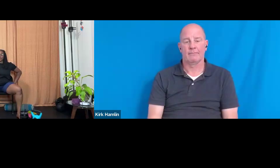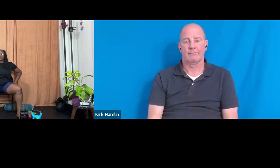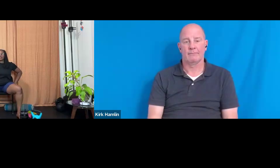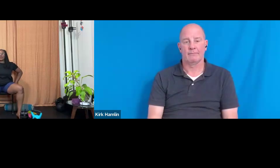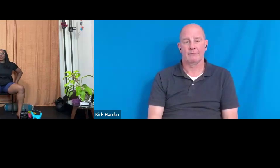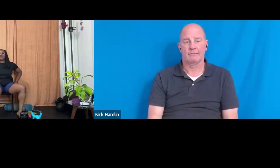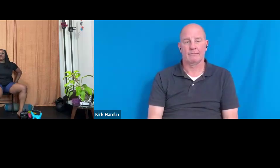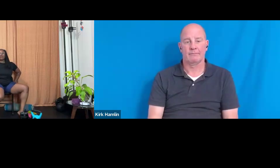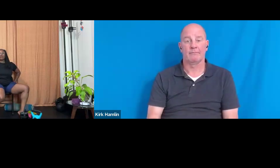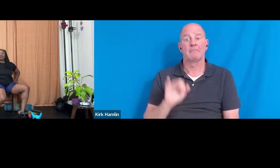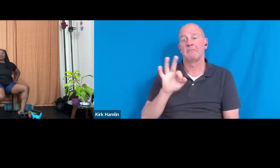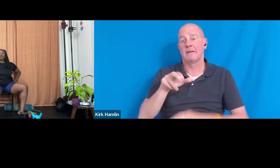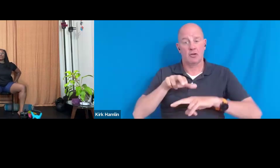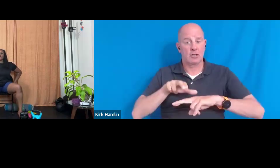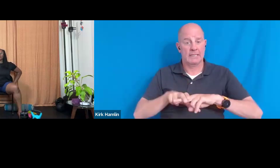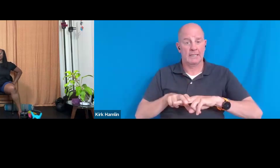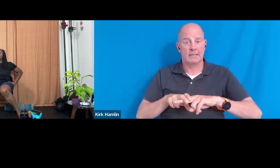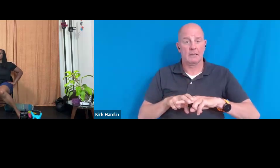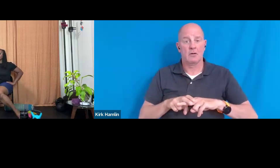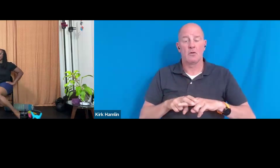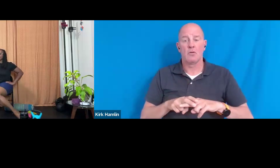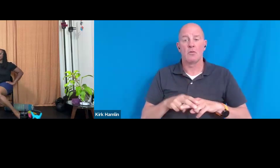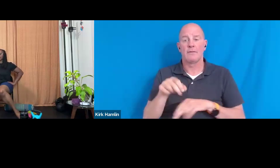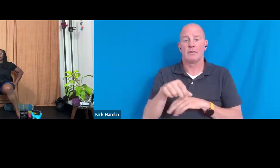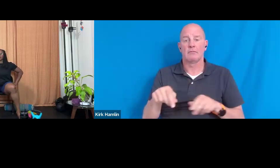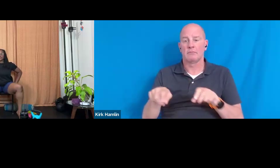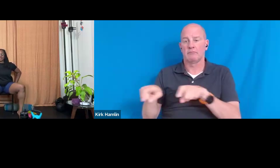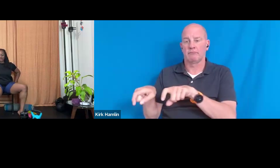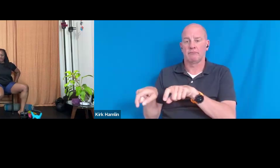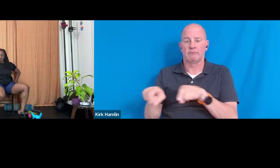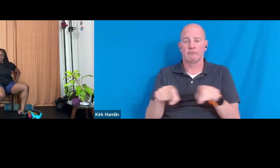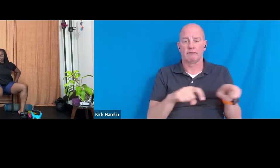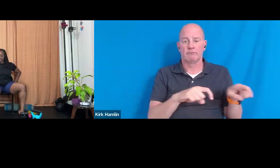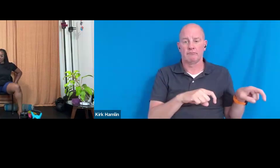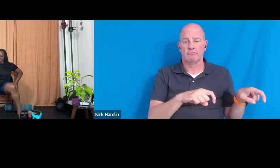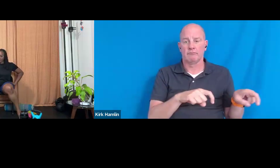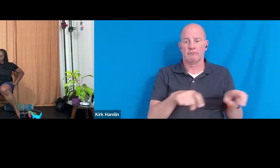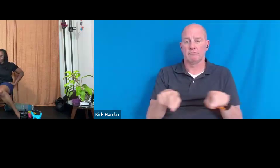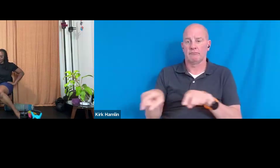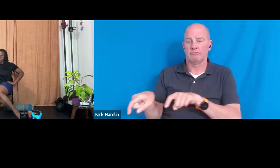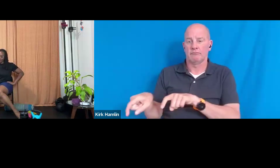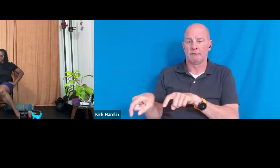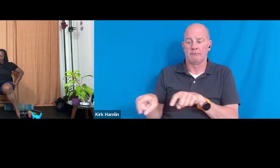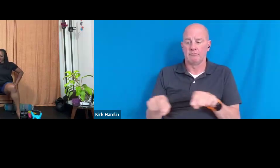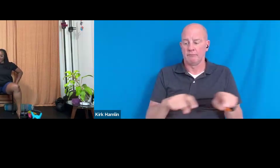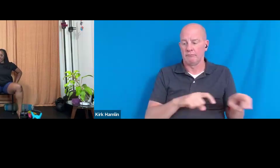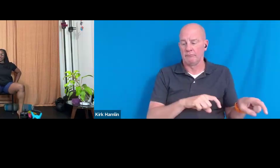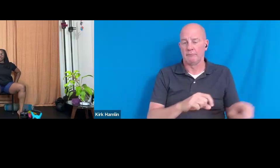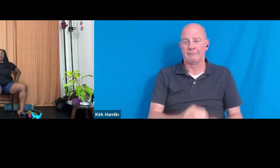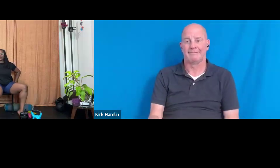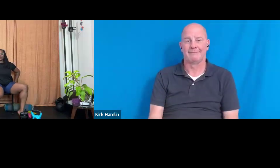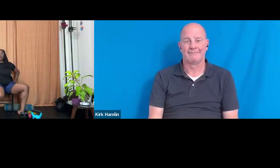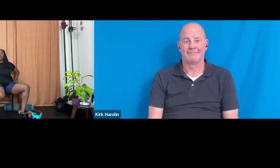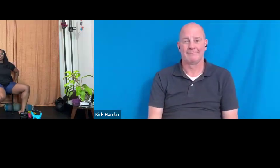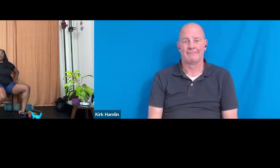that are planted down, we're going to rotate the hips side to side like windshield wipers. All righty,